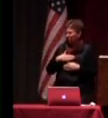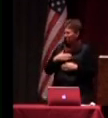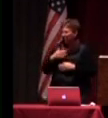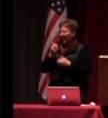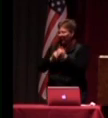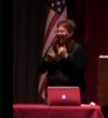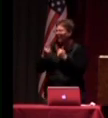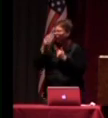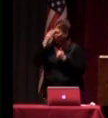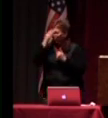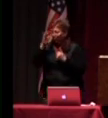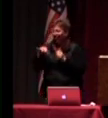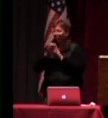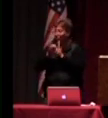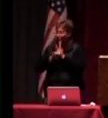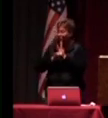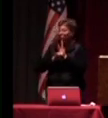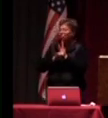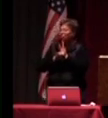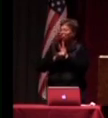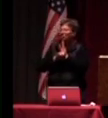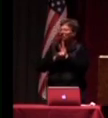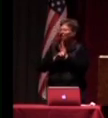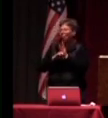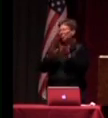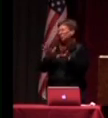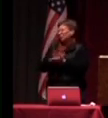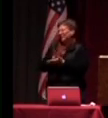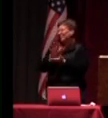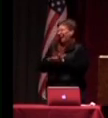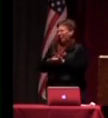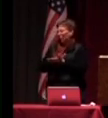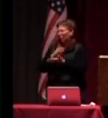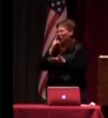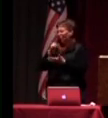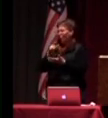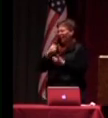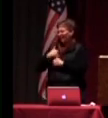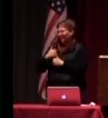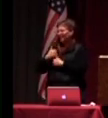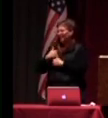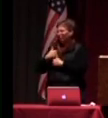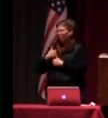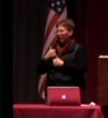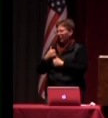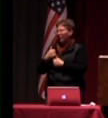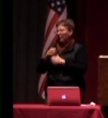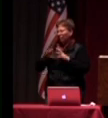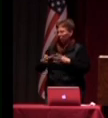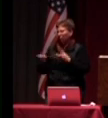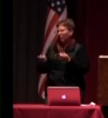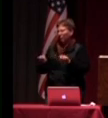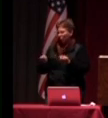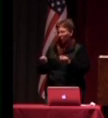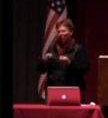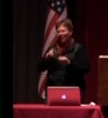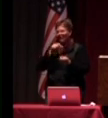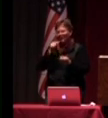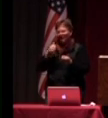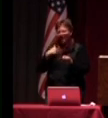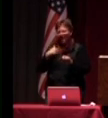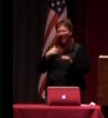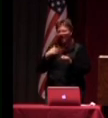window dressing for an authoritarian regime. And as for the new monarchy that he founded in 1804, well, it lacked the weight of tradition that it